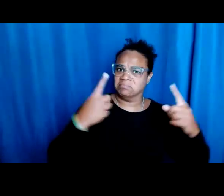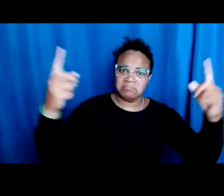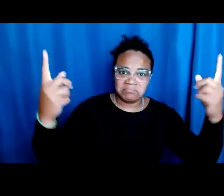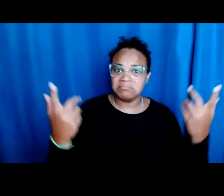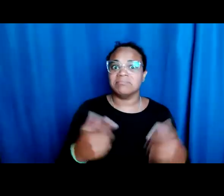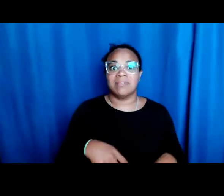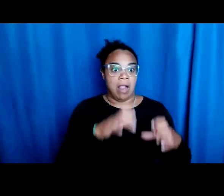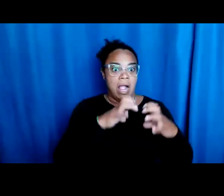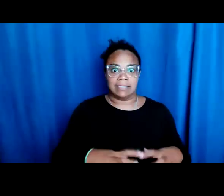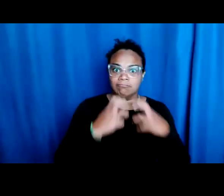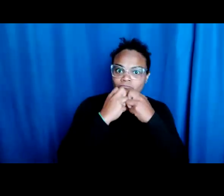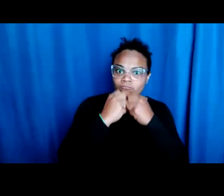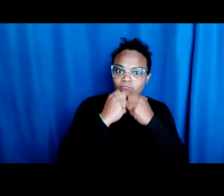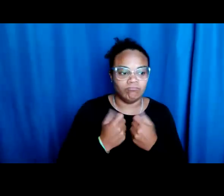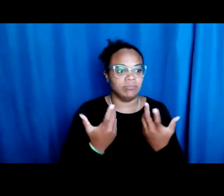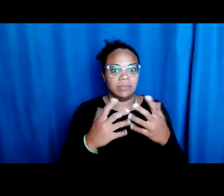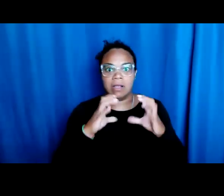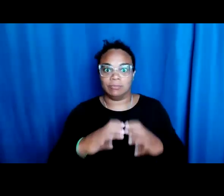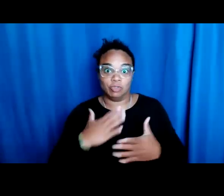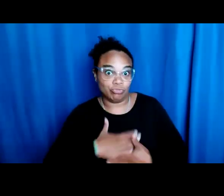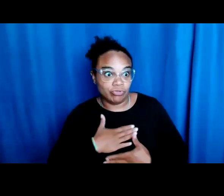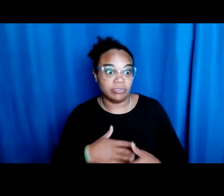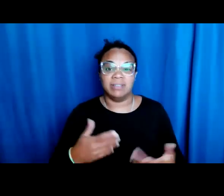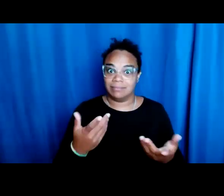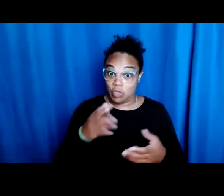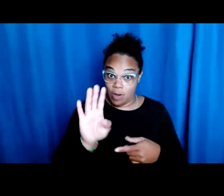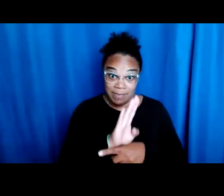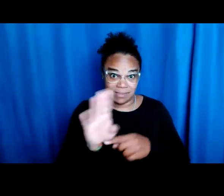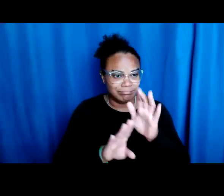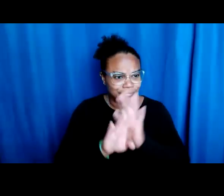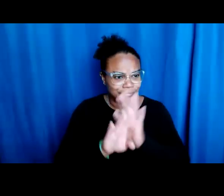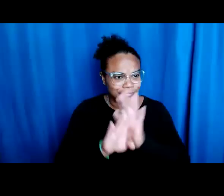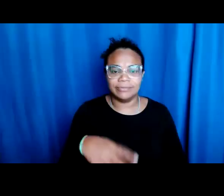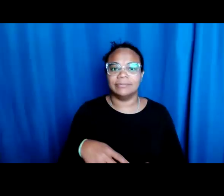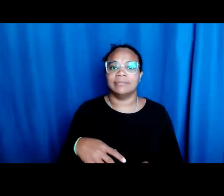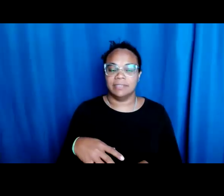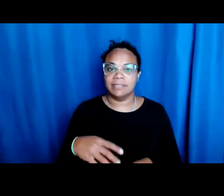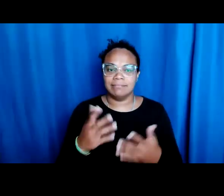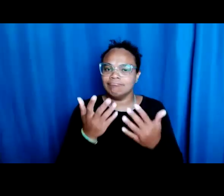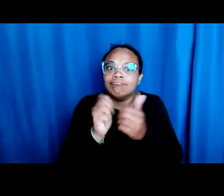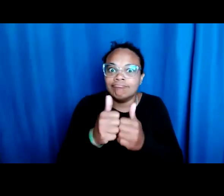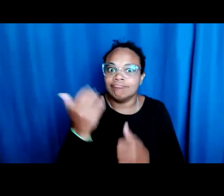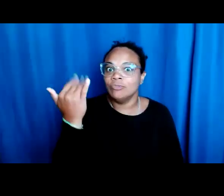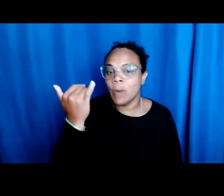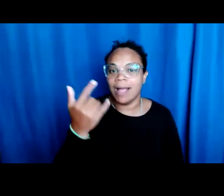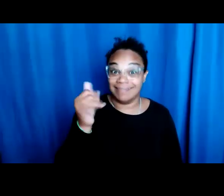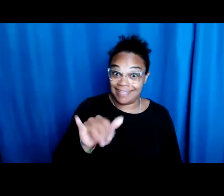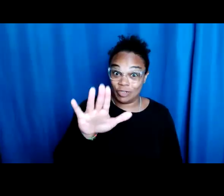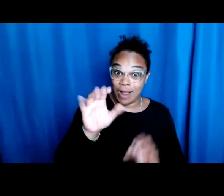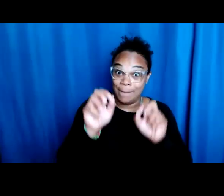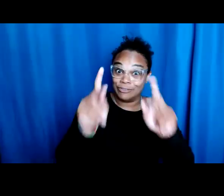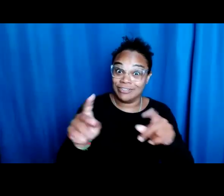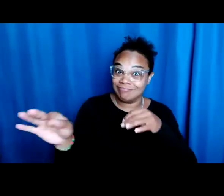has allowed you to gain a market share. Um, you know, this is your opportunity to talk about